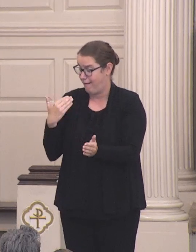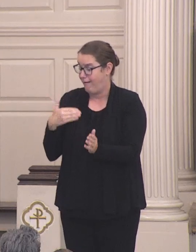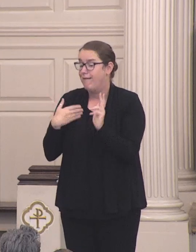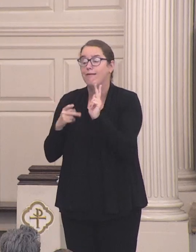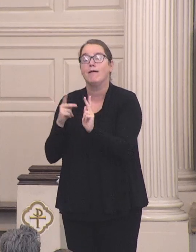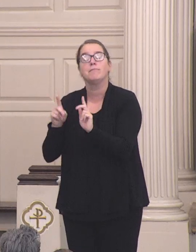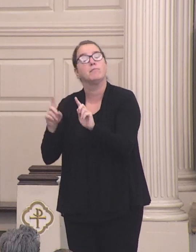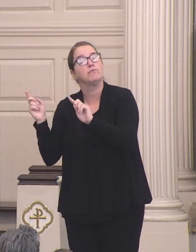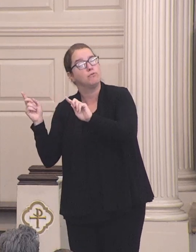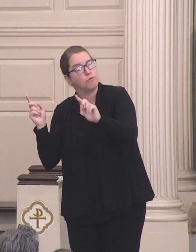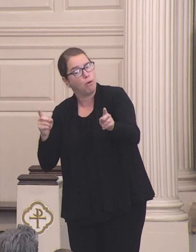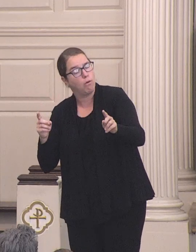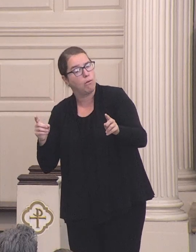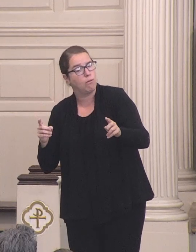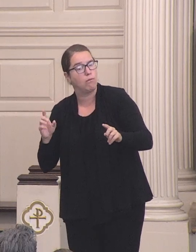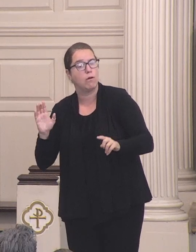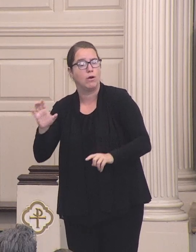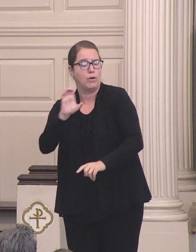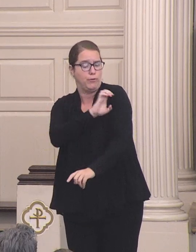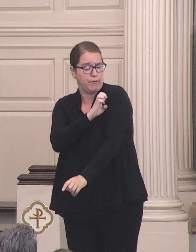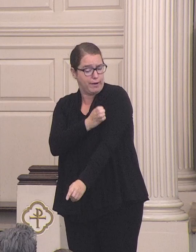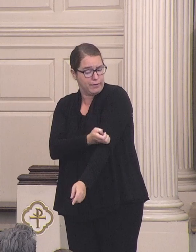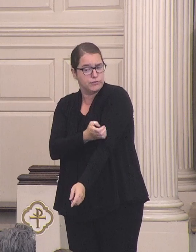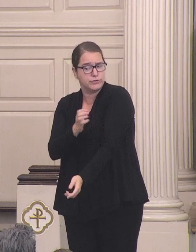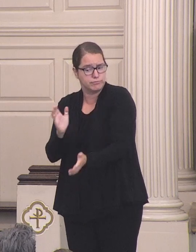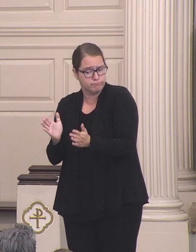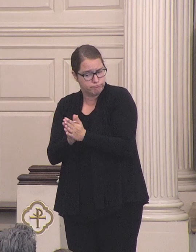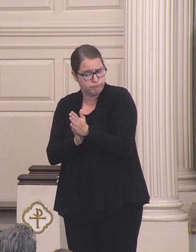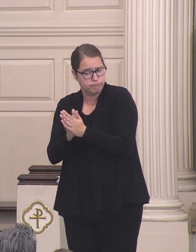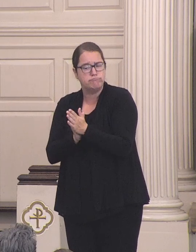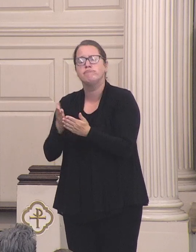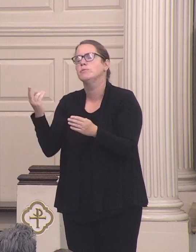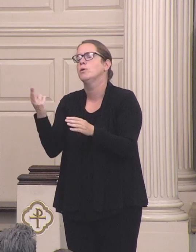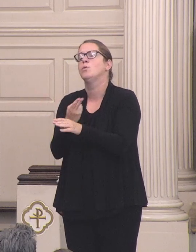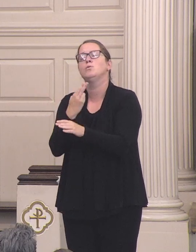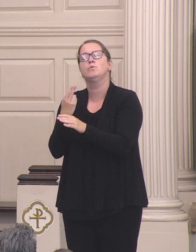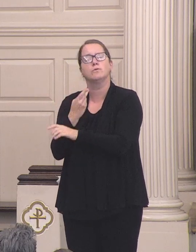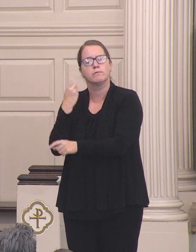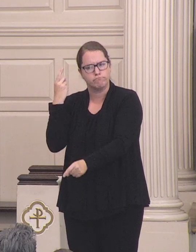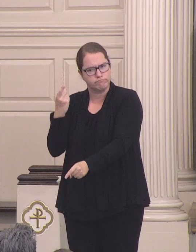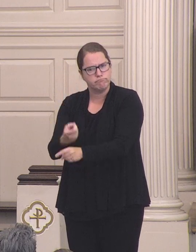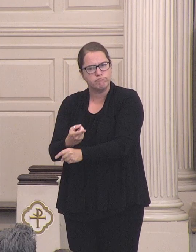in the right direction. It saves community a lot of challenges.